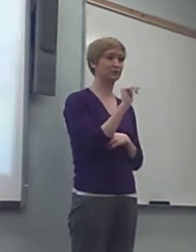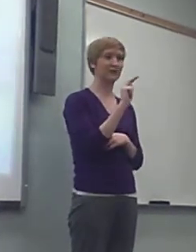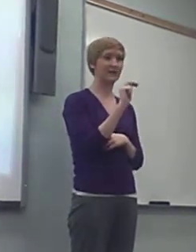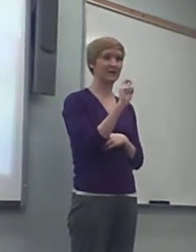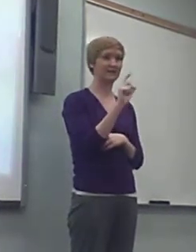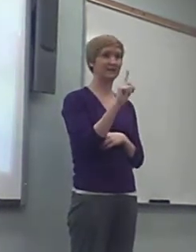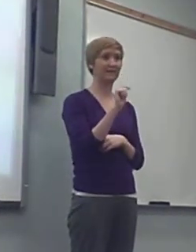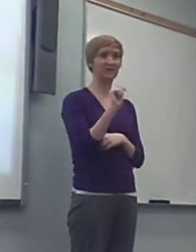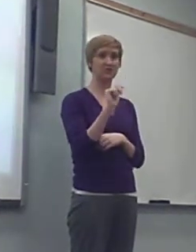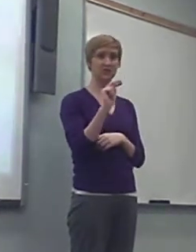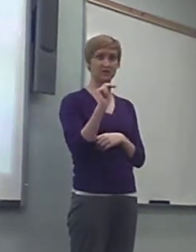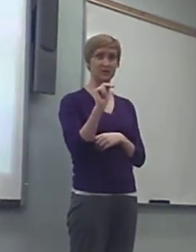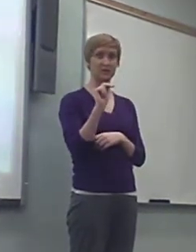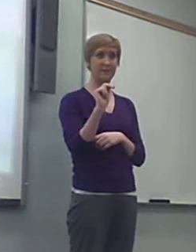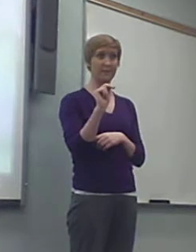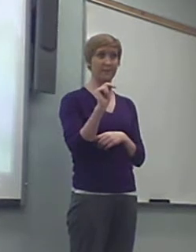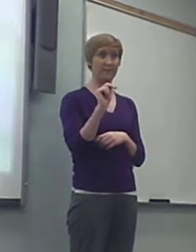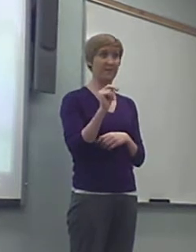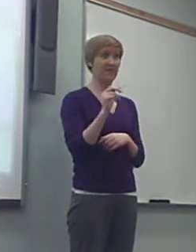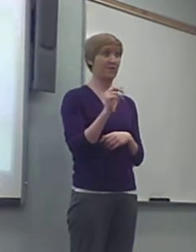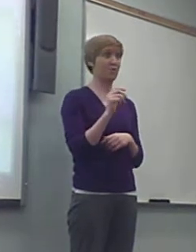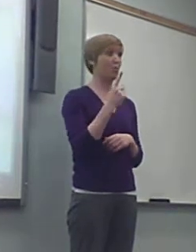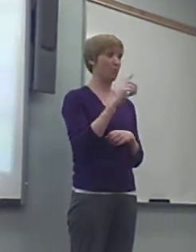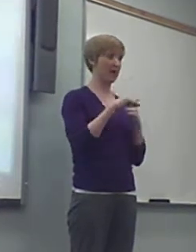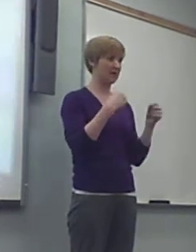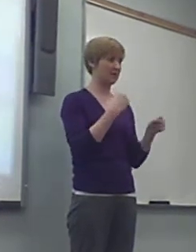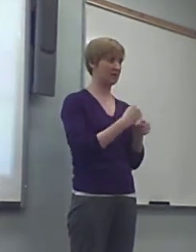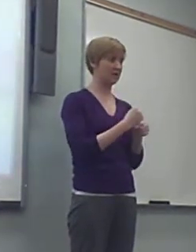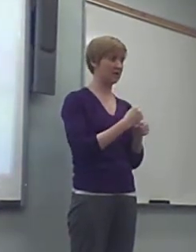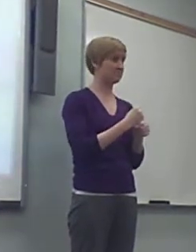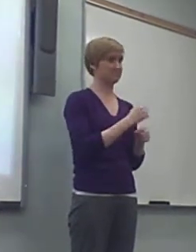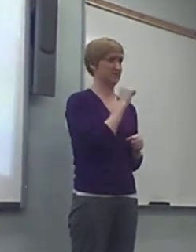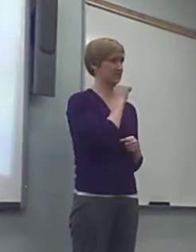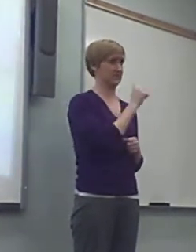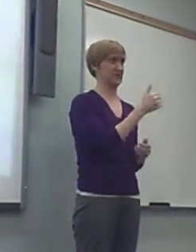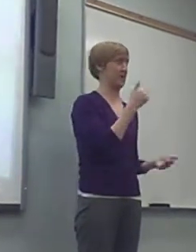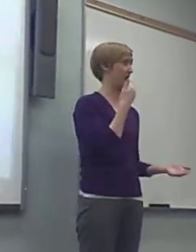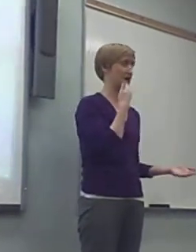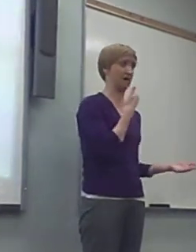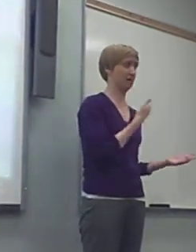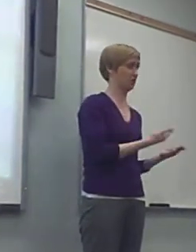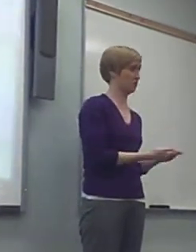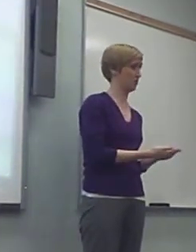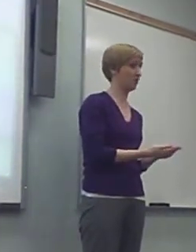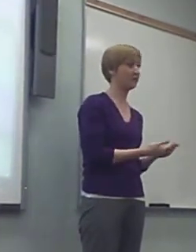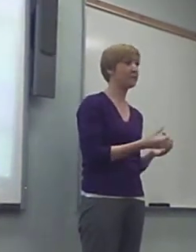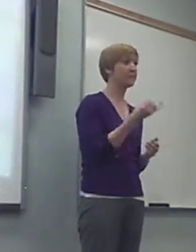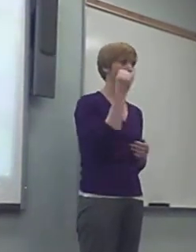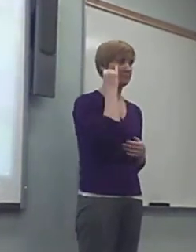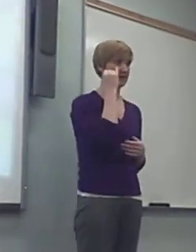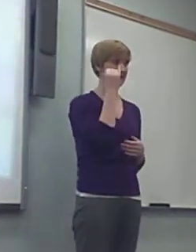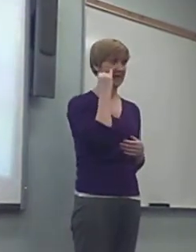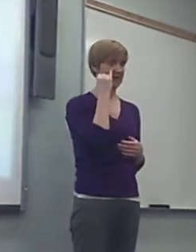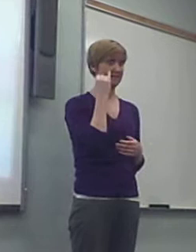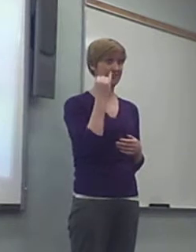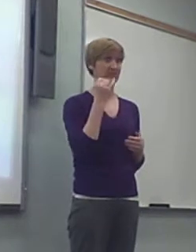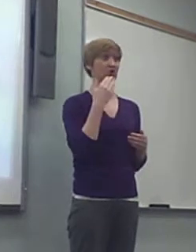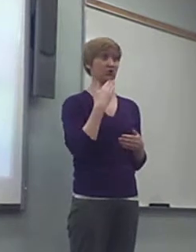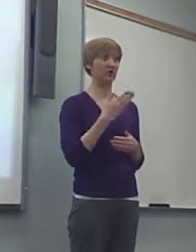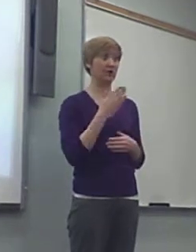a translation in a year it's not good material, right? Bible translation takes years and years,